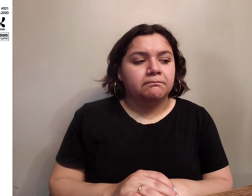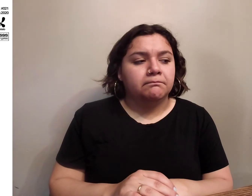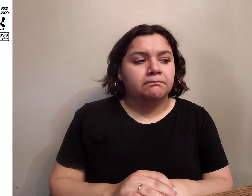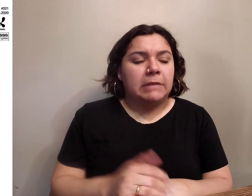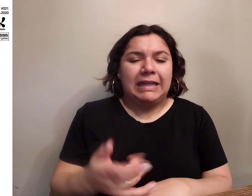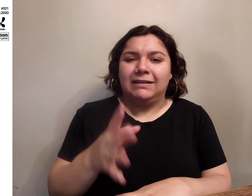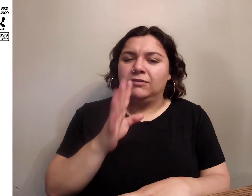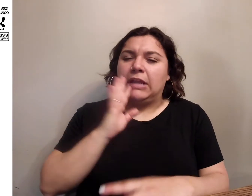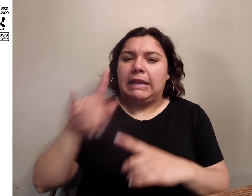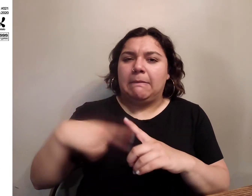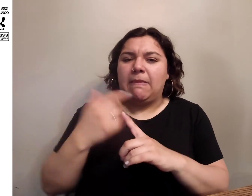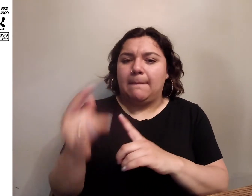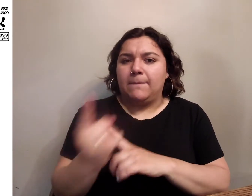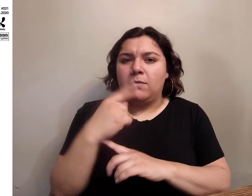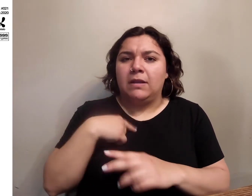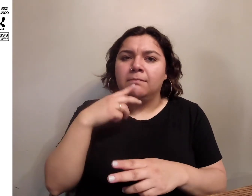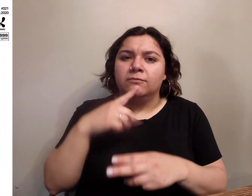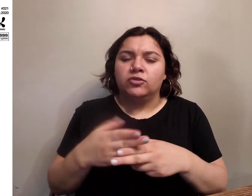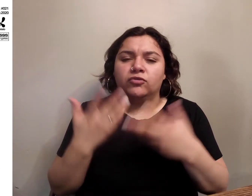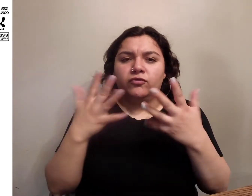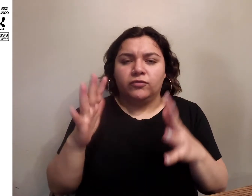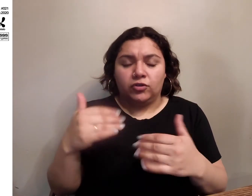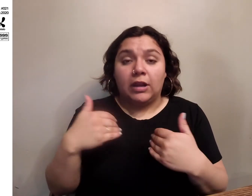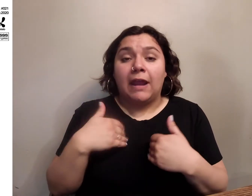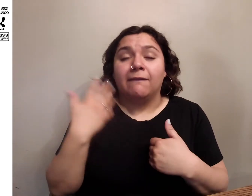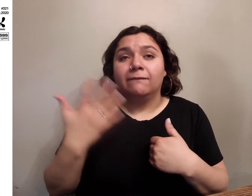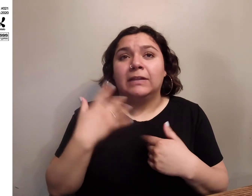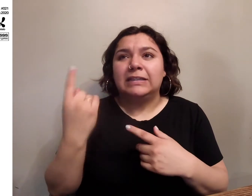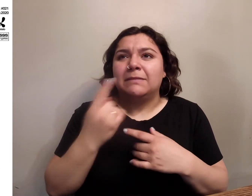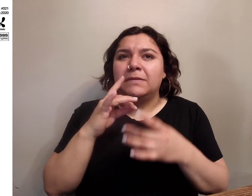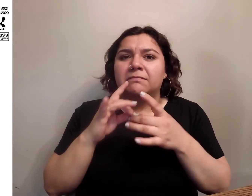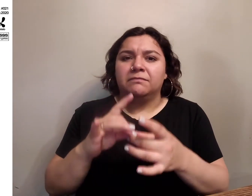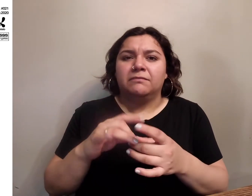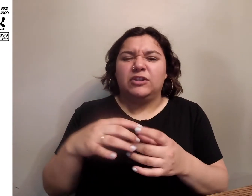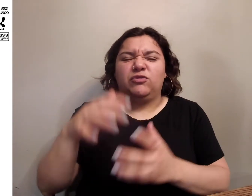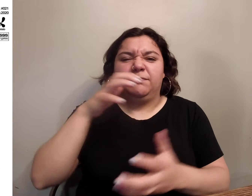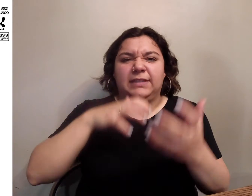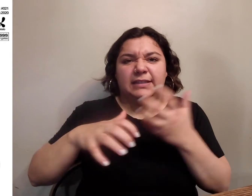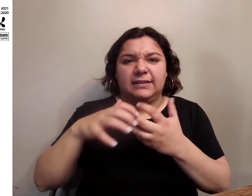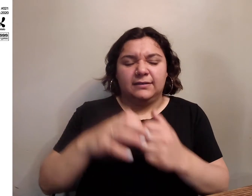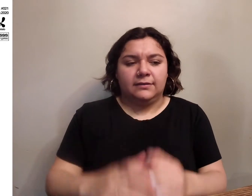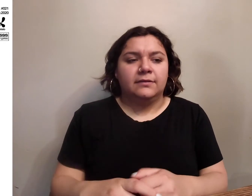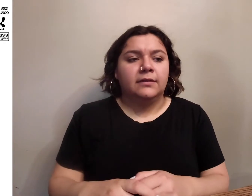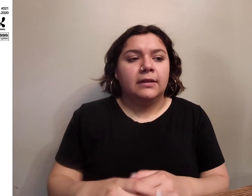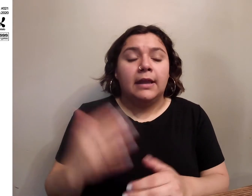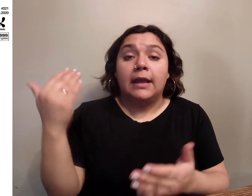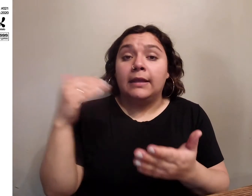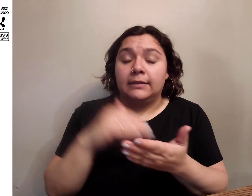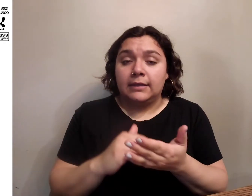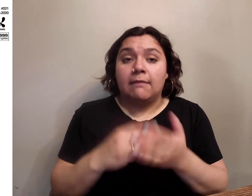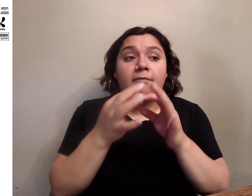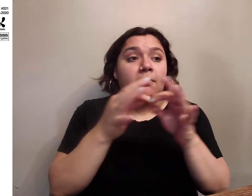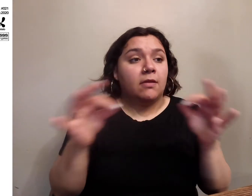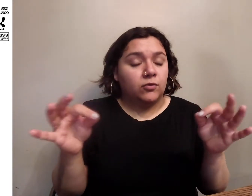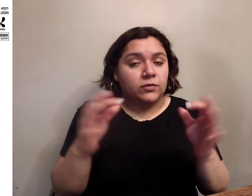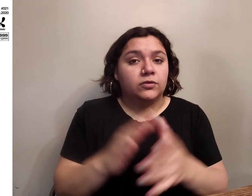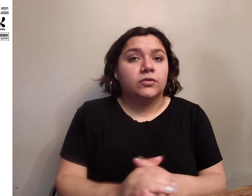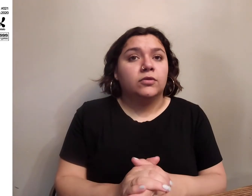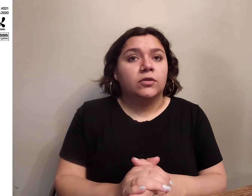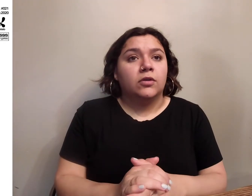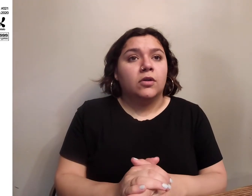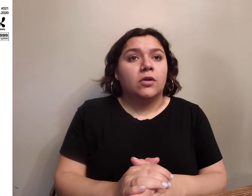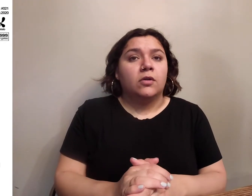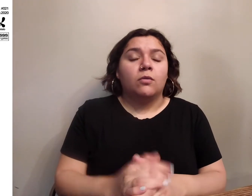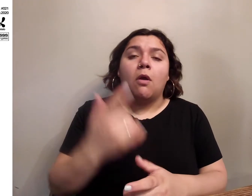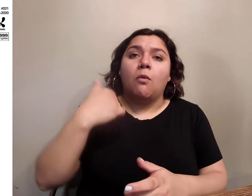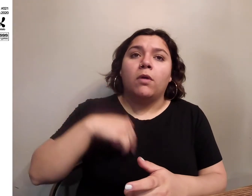I mentioned about there's something about that mixing. And again, the language is what we're